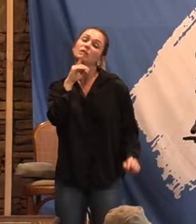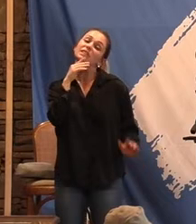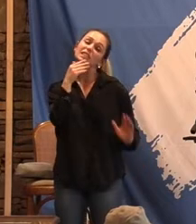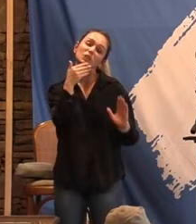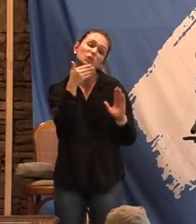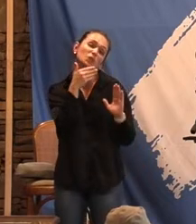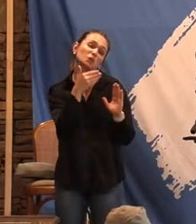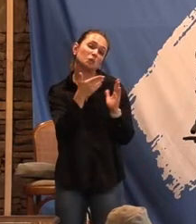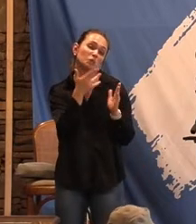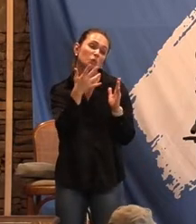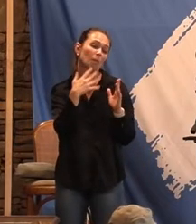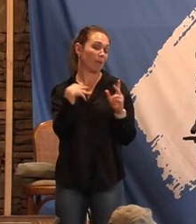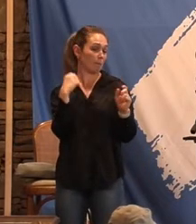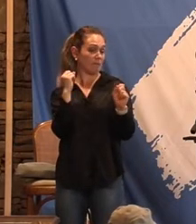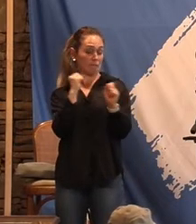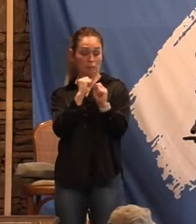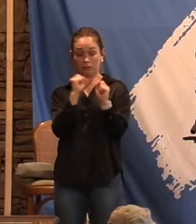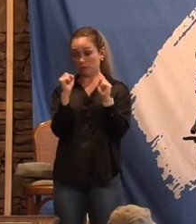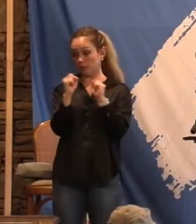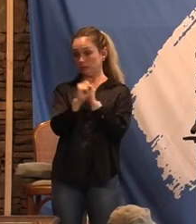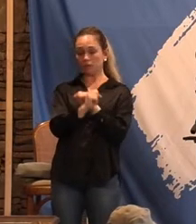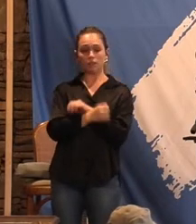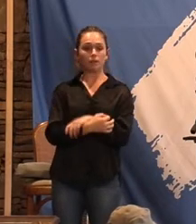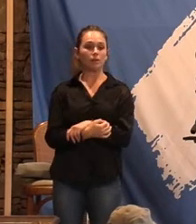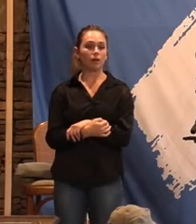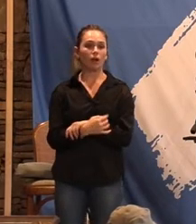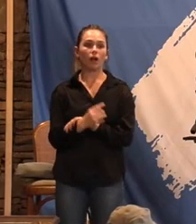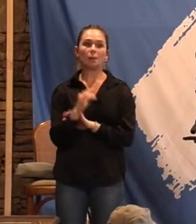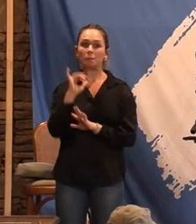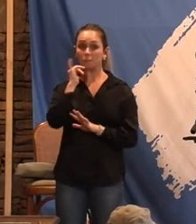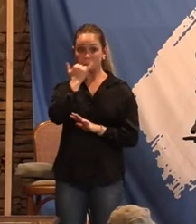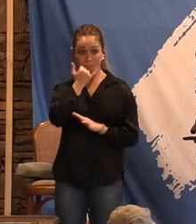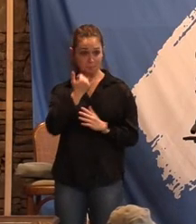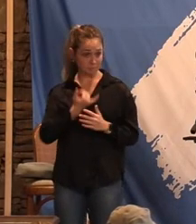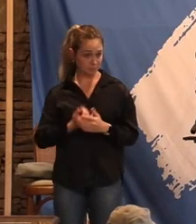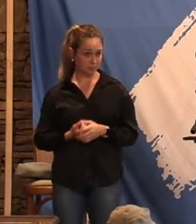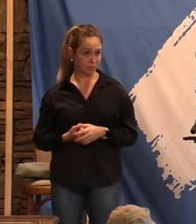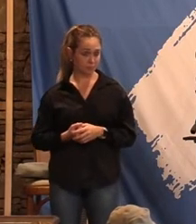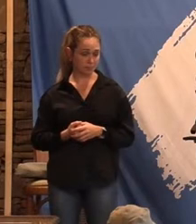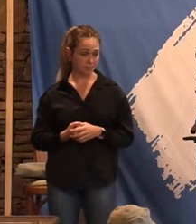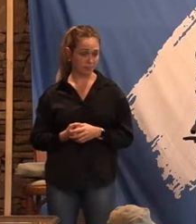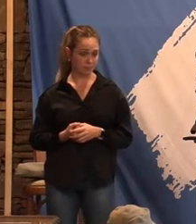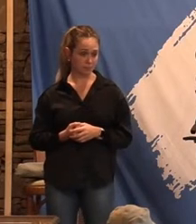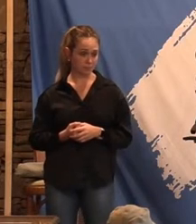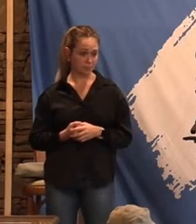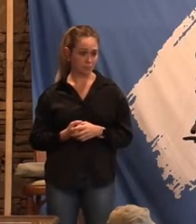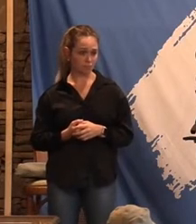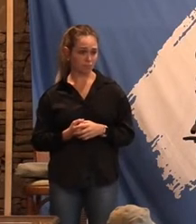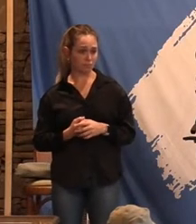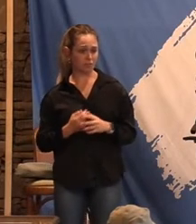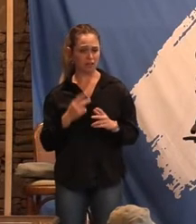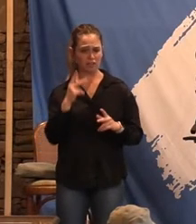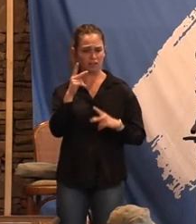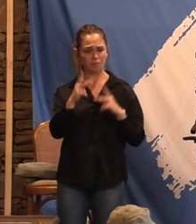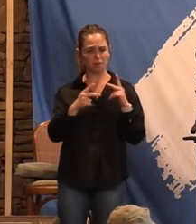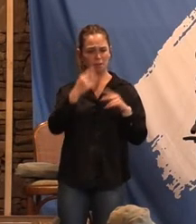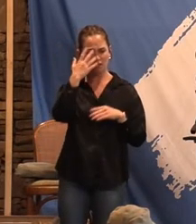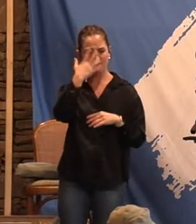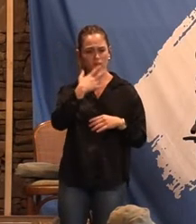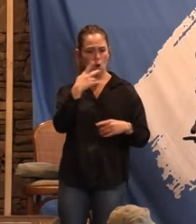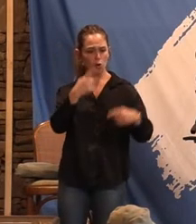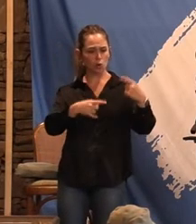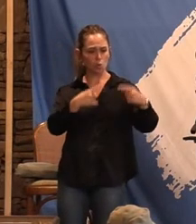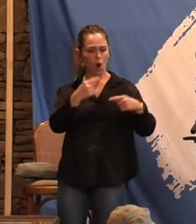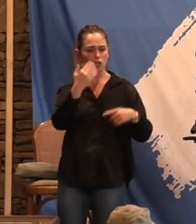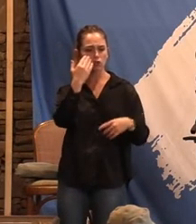to maybe violence. And suddenly, the people in the front who were arguing noticed that